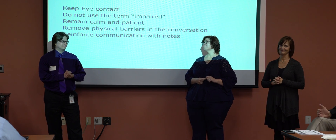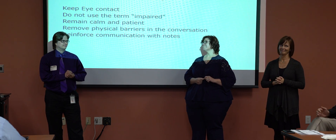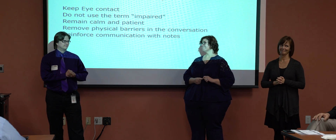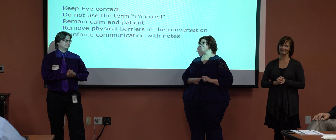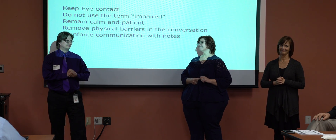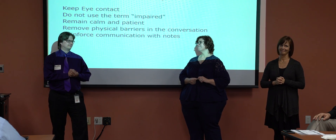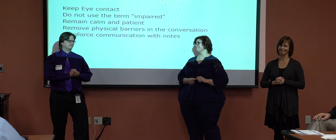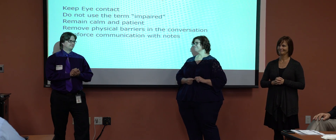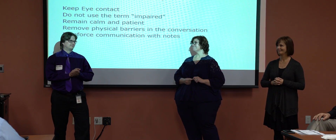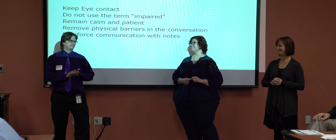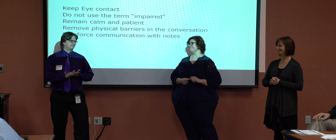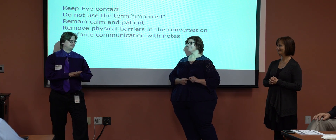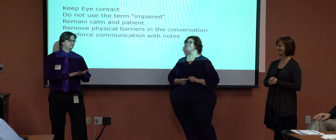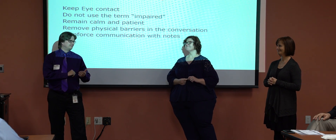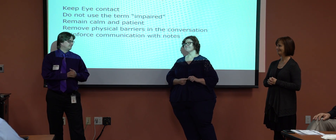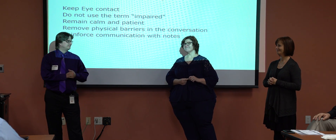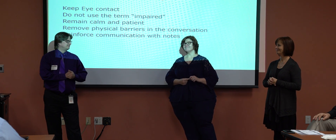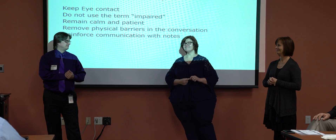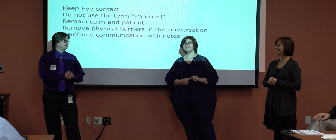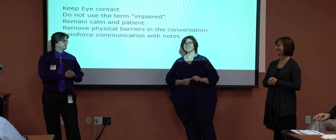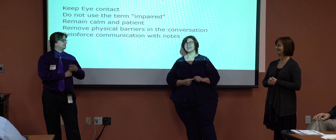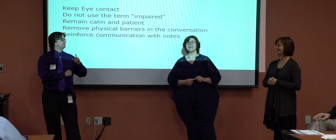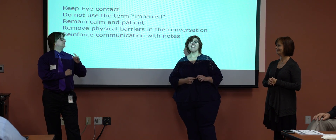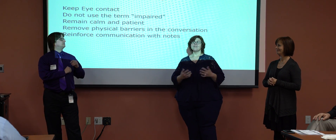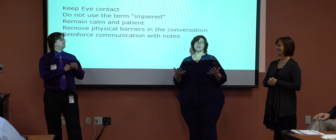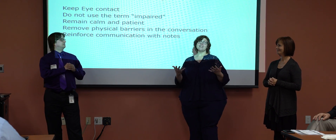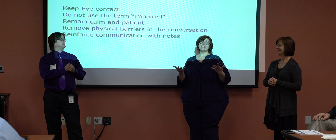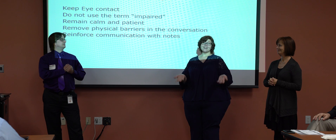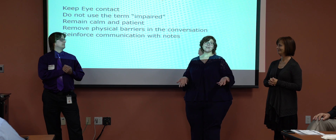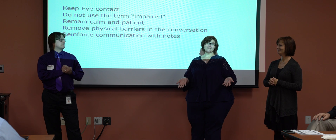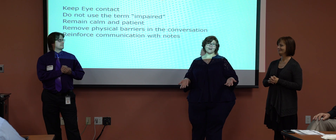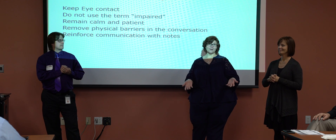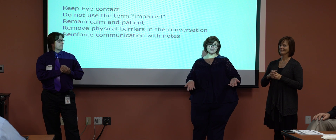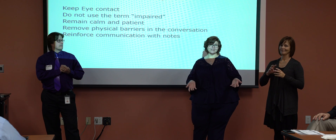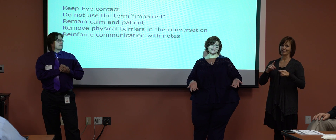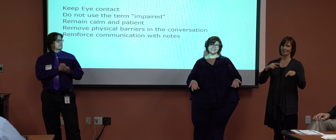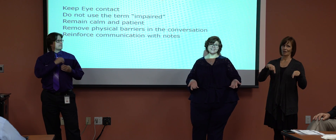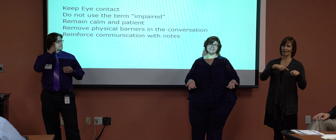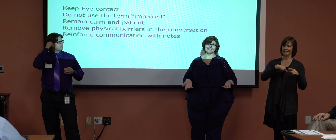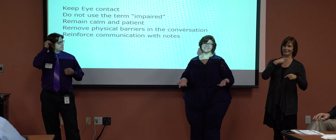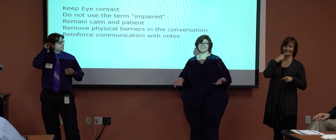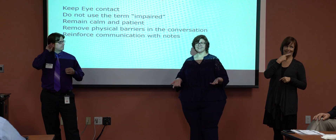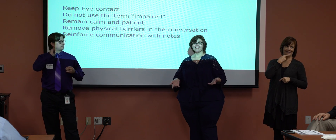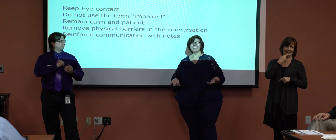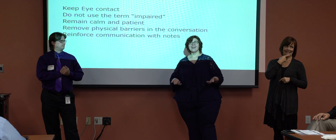need to speak in third person reference. For us hearing folks,